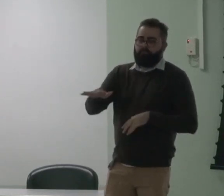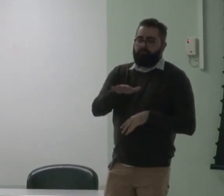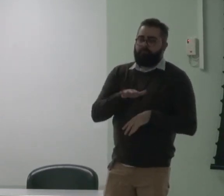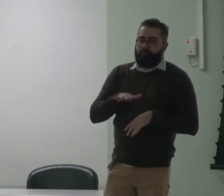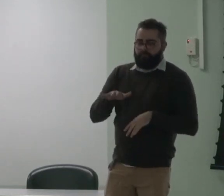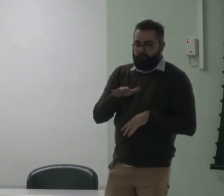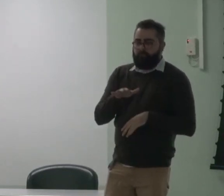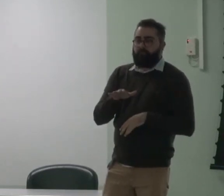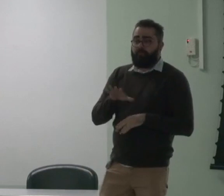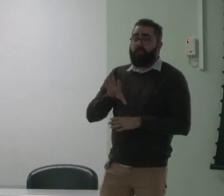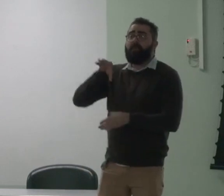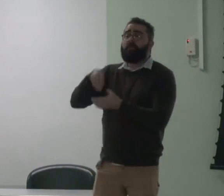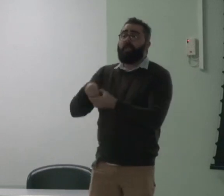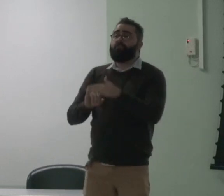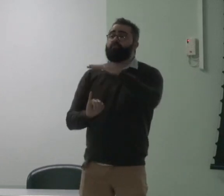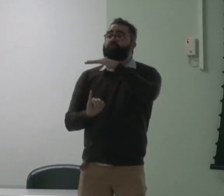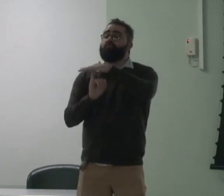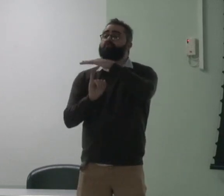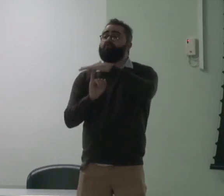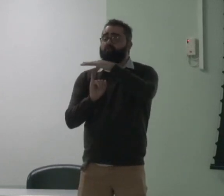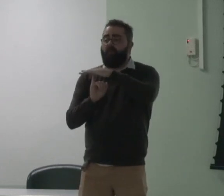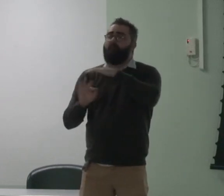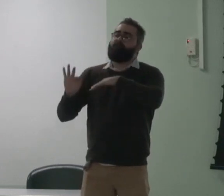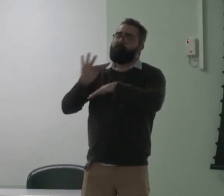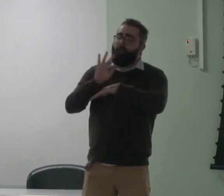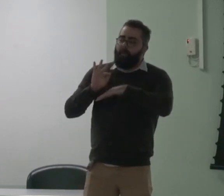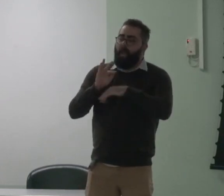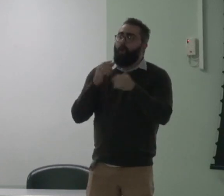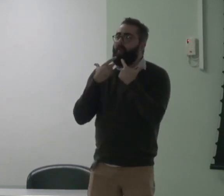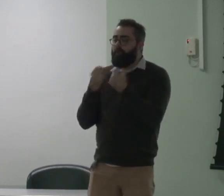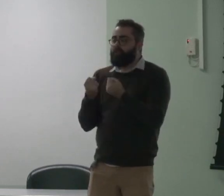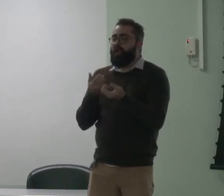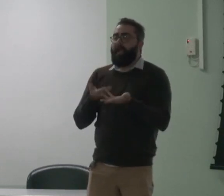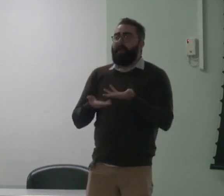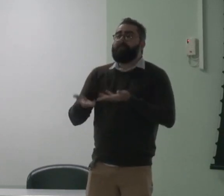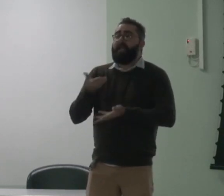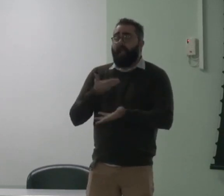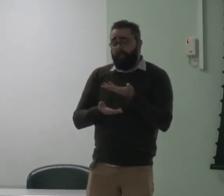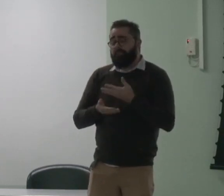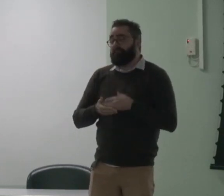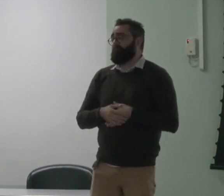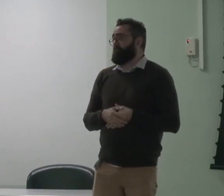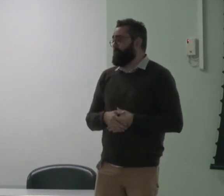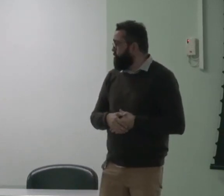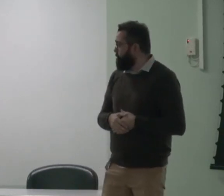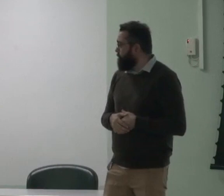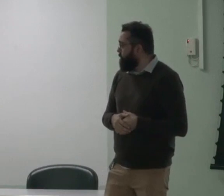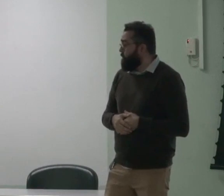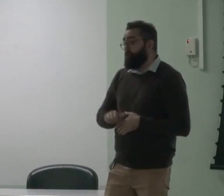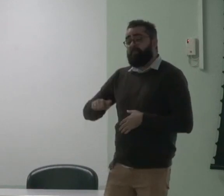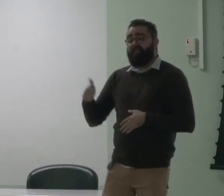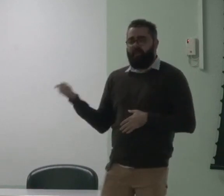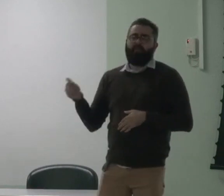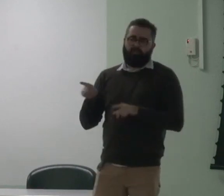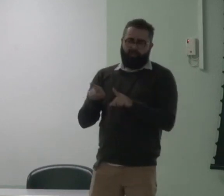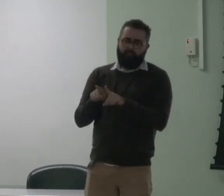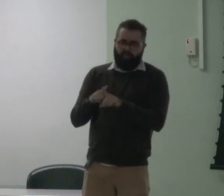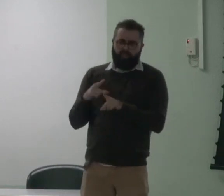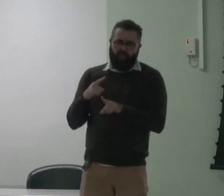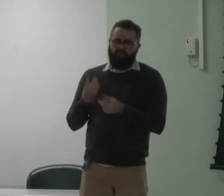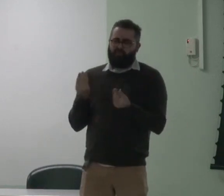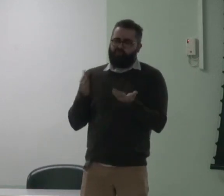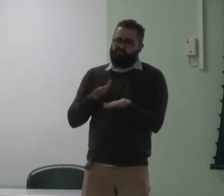the Institute of Formal and Applied Linguistics, and has also many papers in